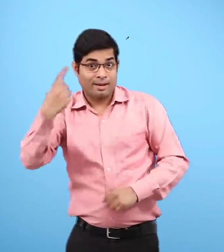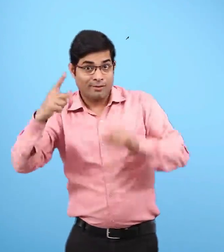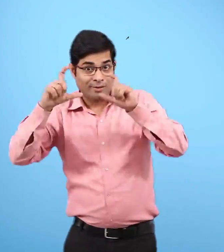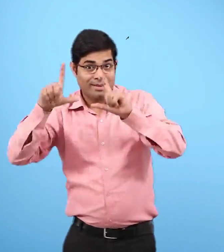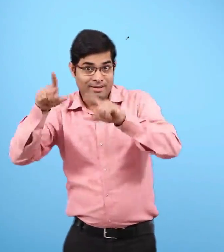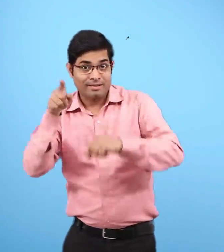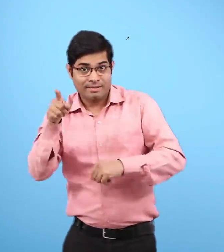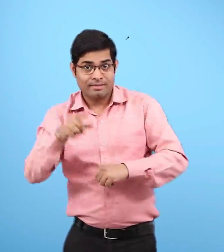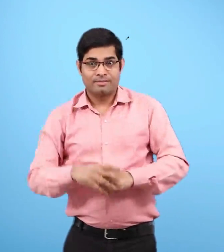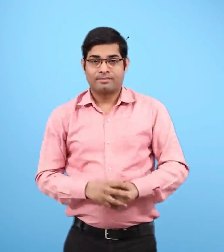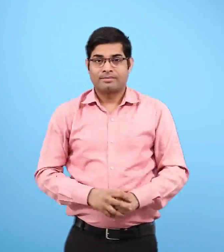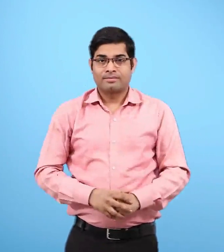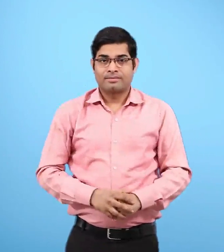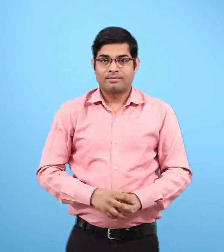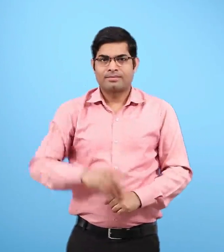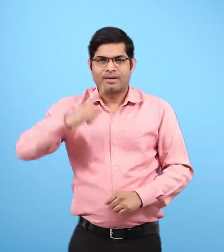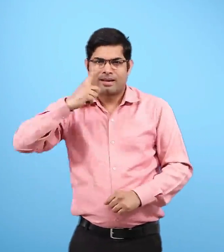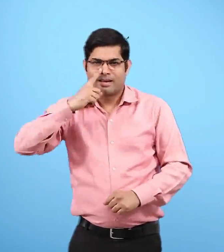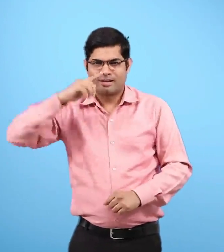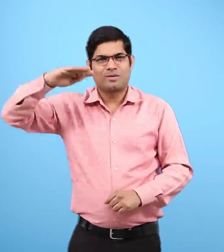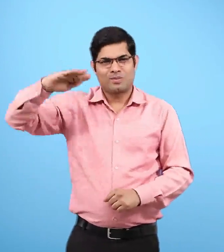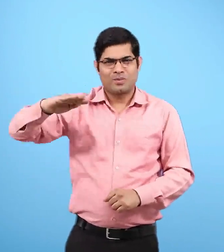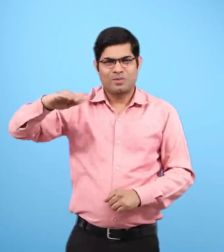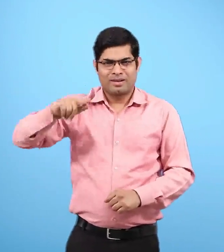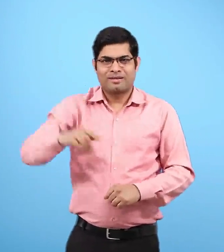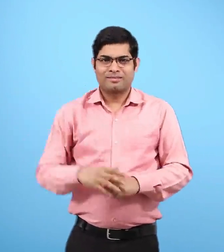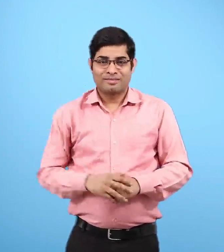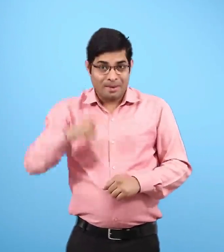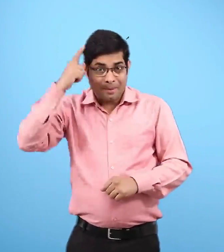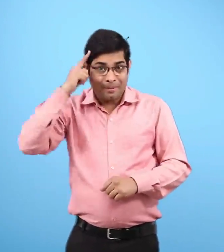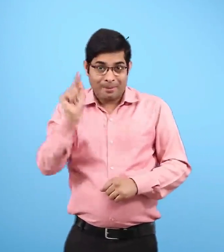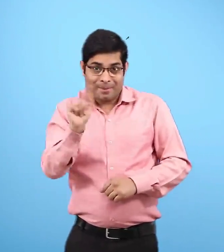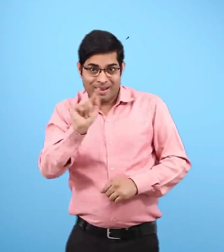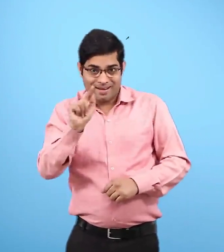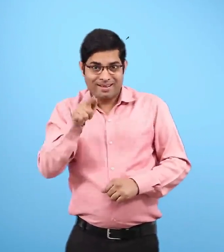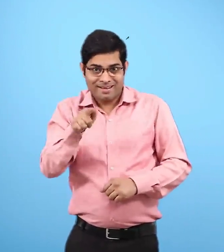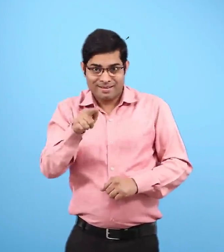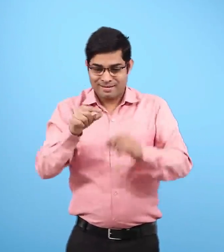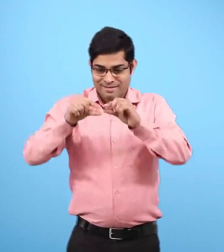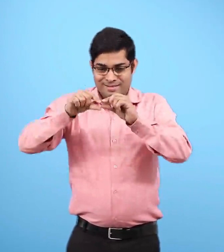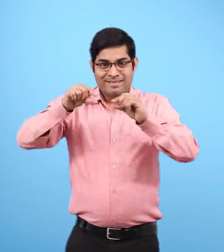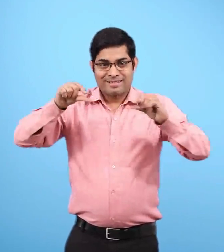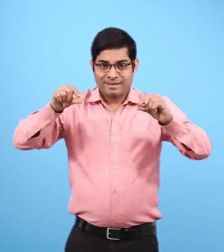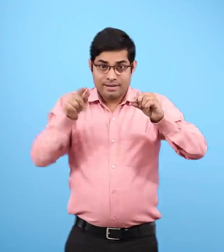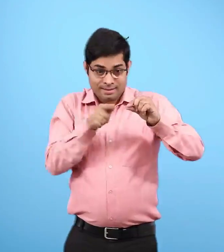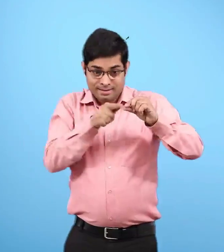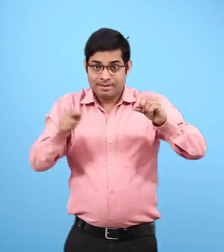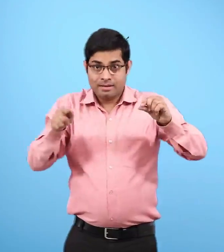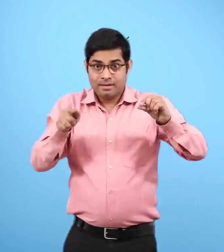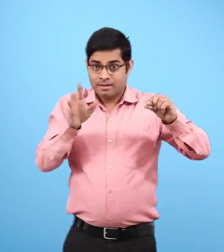Picture 2 shows a girl measuring the length of her pencil with her hand span.